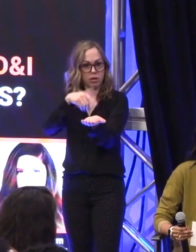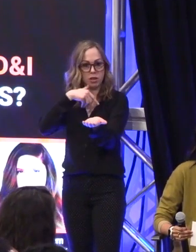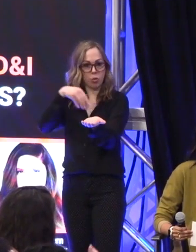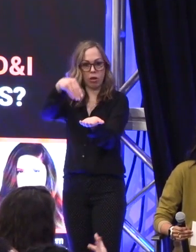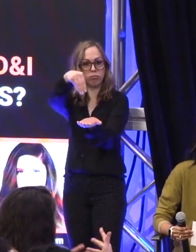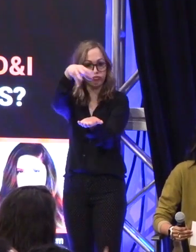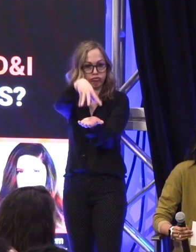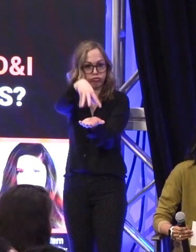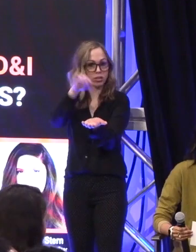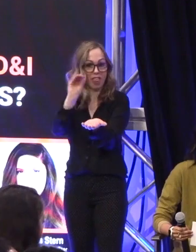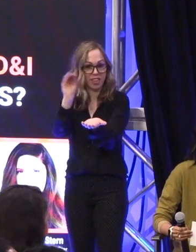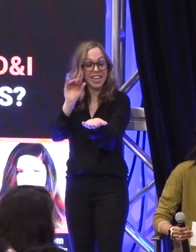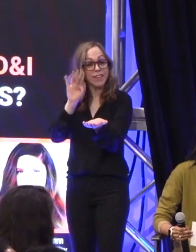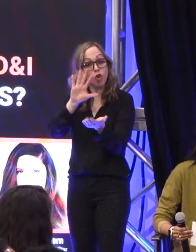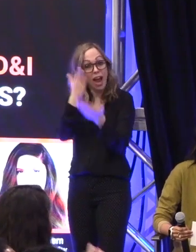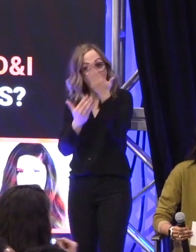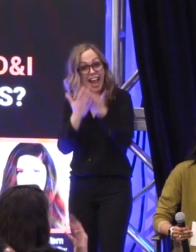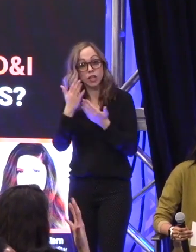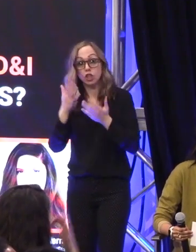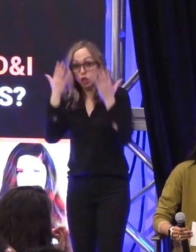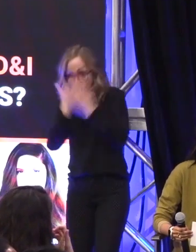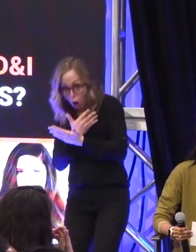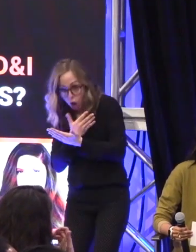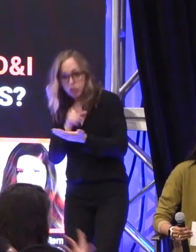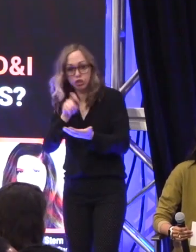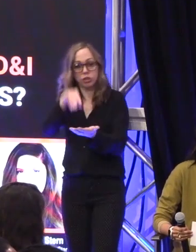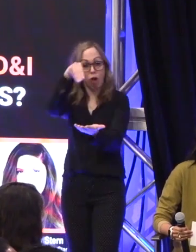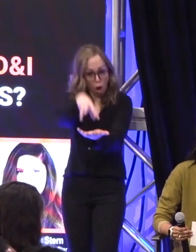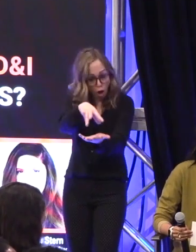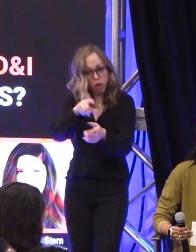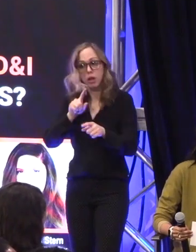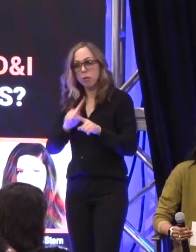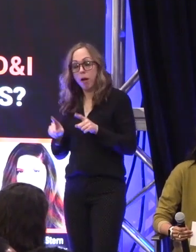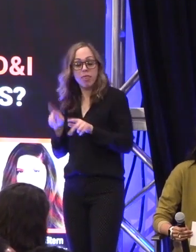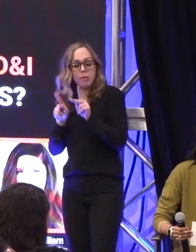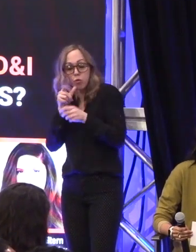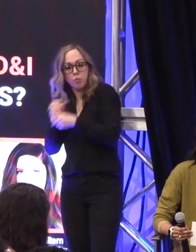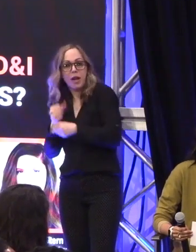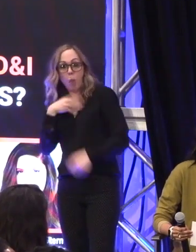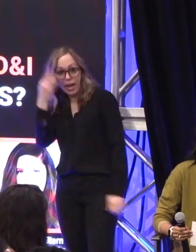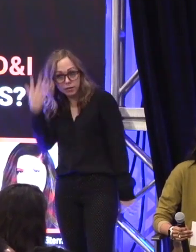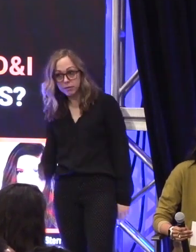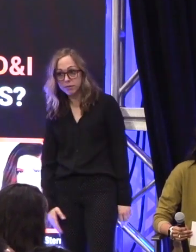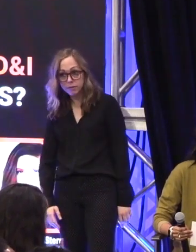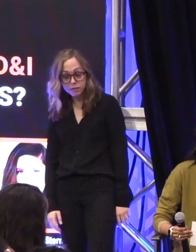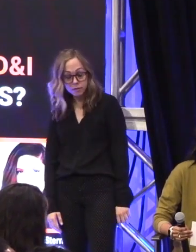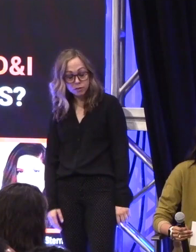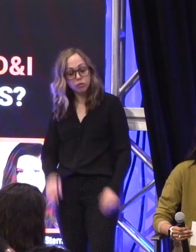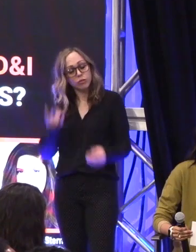your hand's a little darker, it should probably work for you too. So you're making